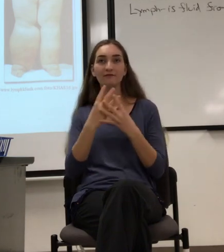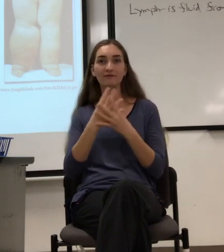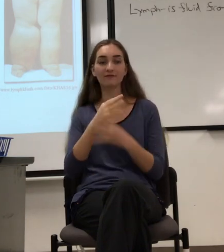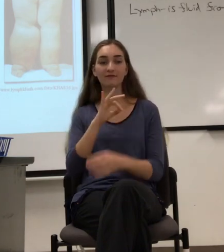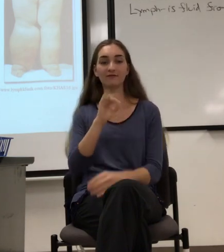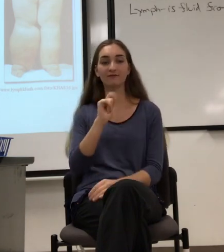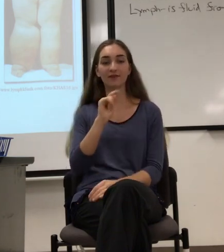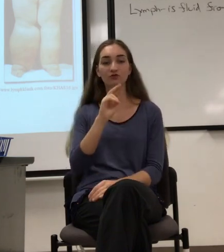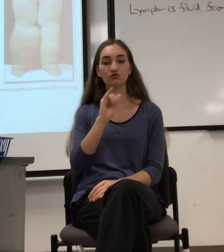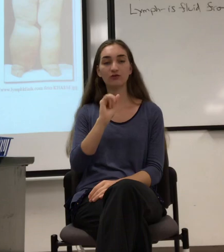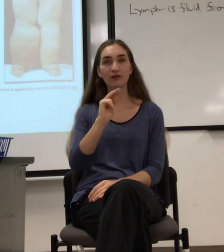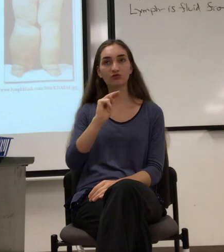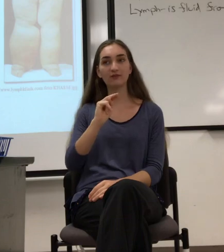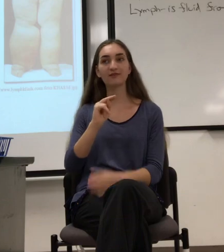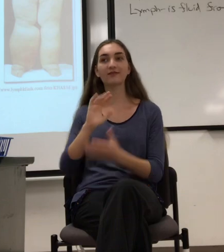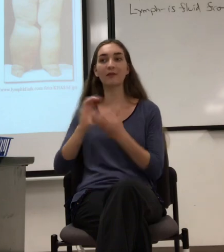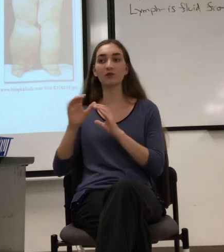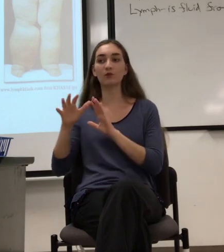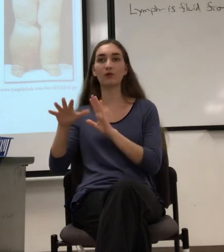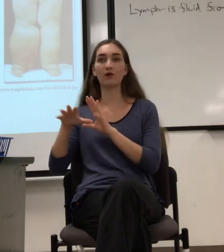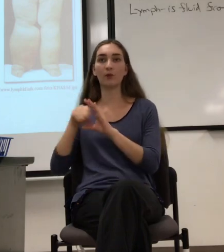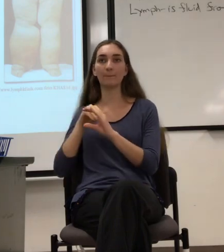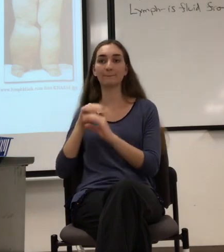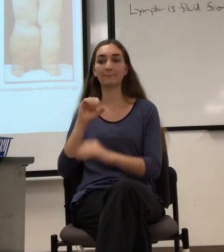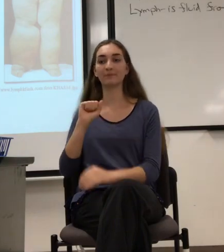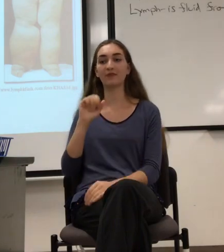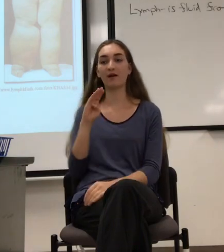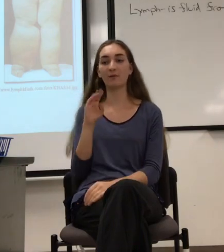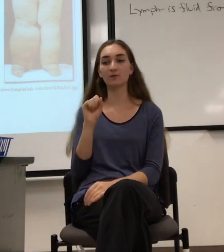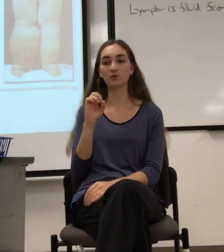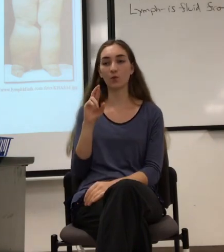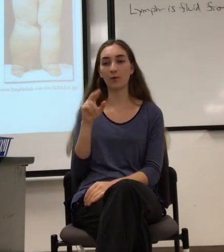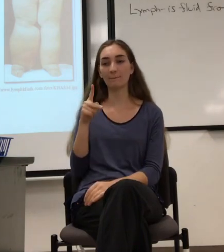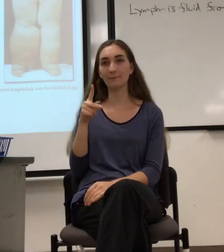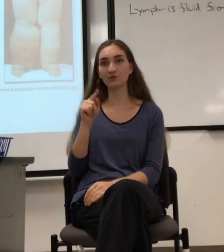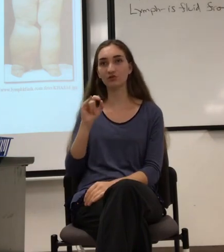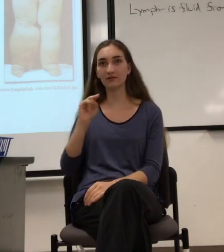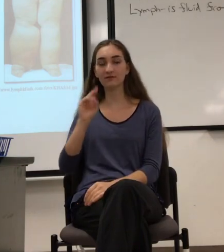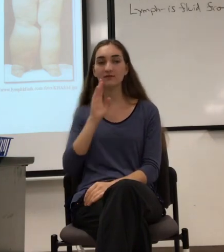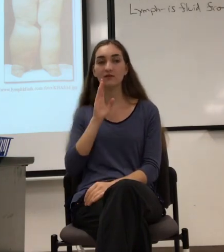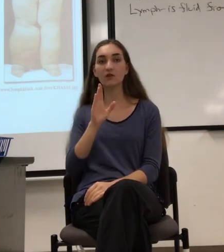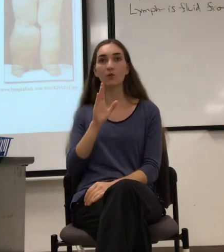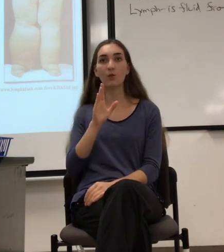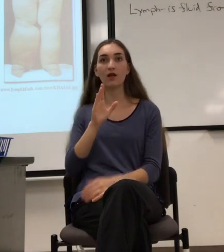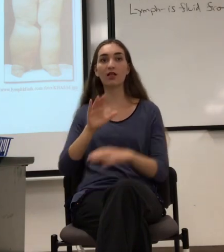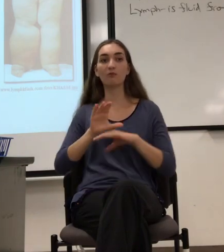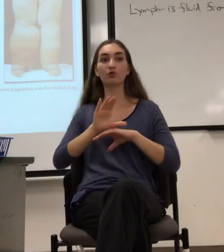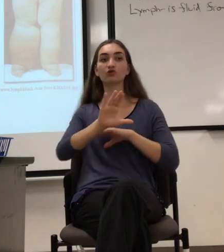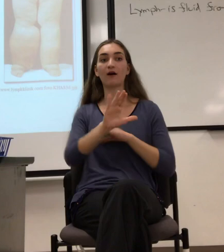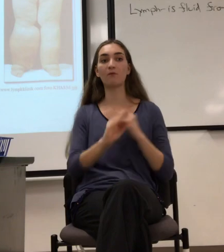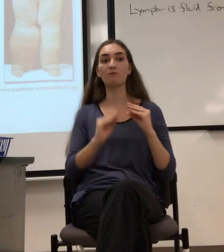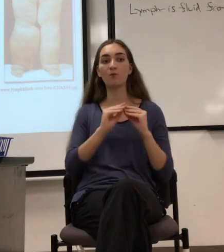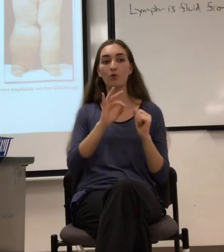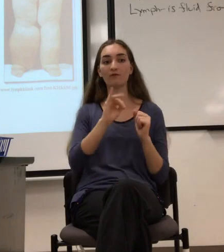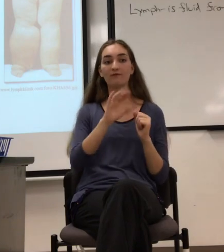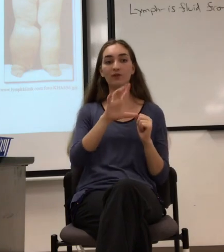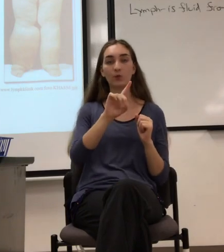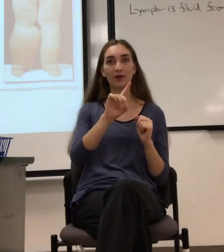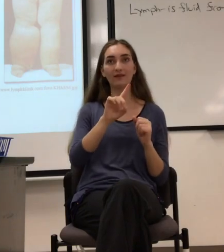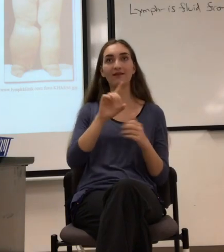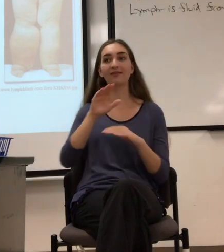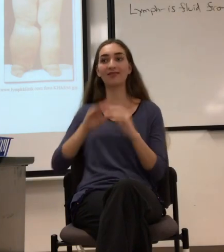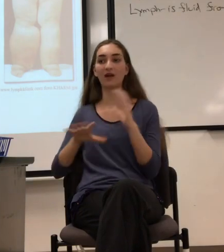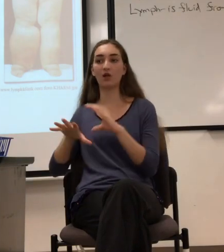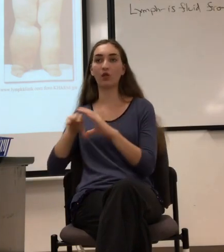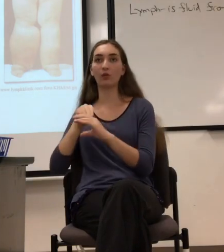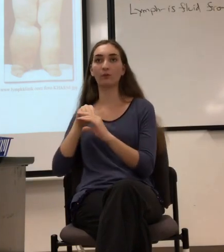absorption, that you push out more fluids than are taken up in the blood capillaries. So you